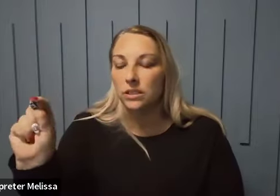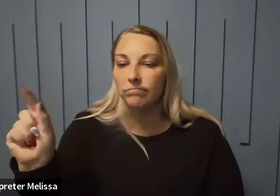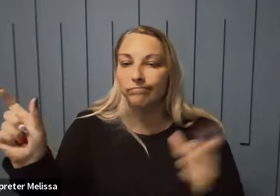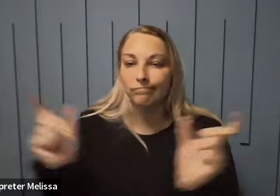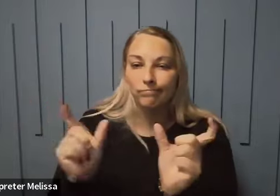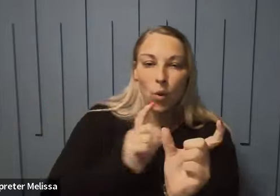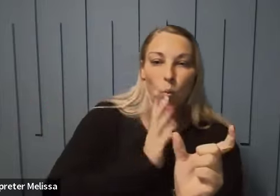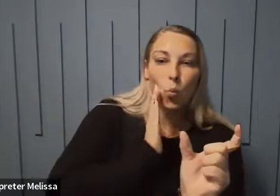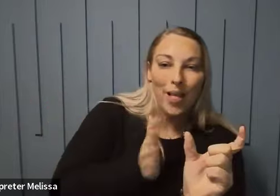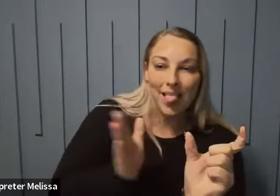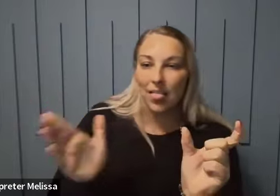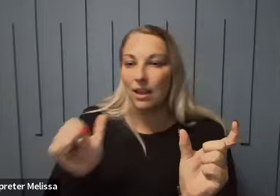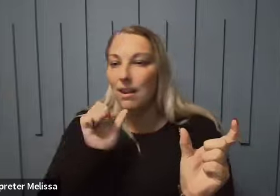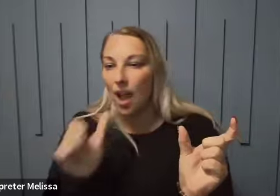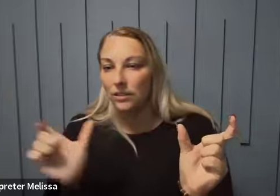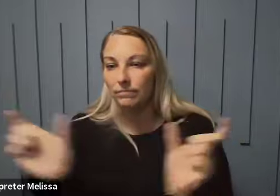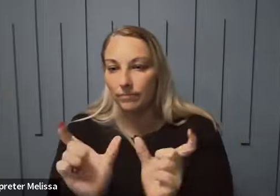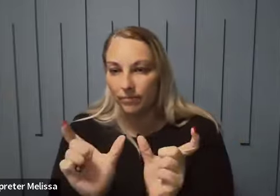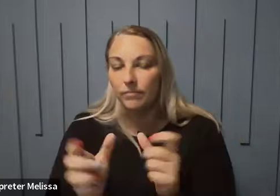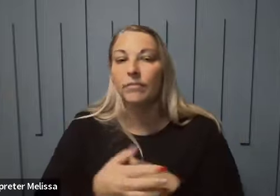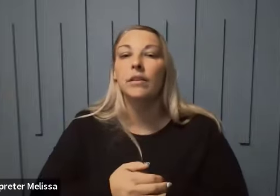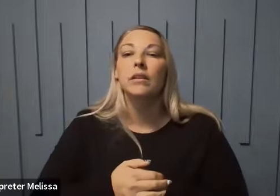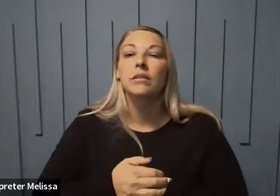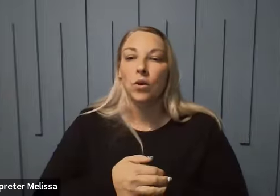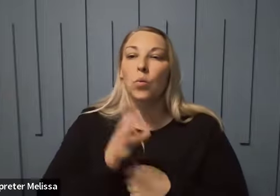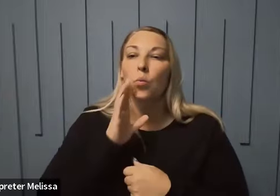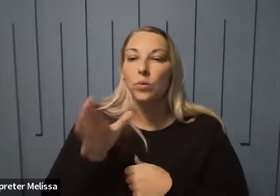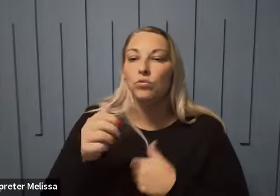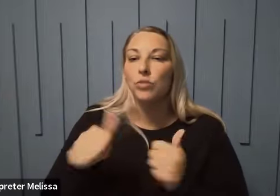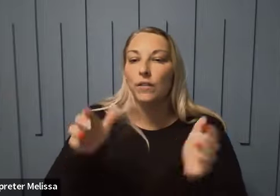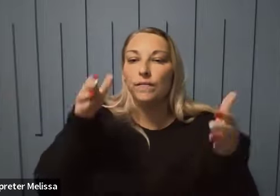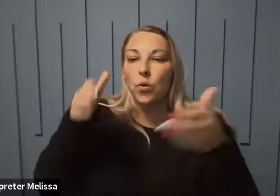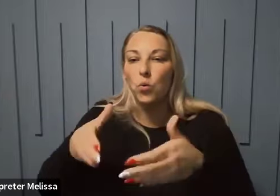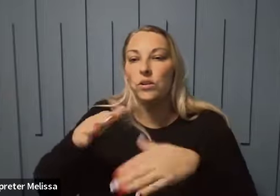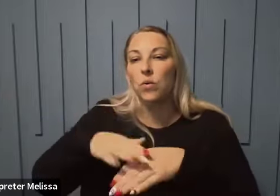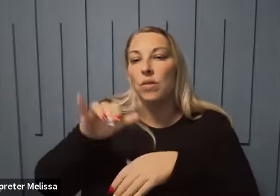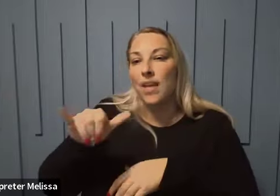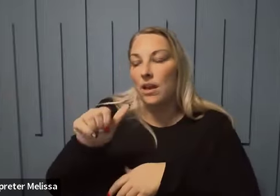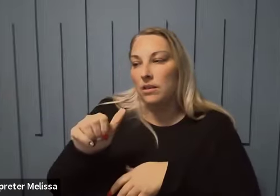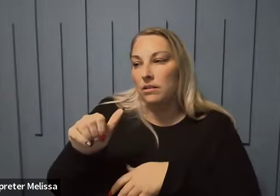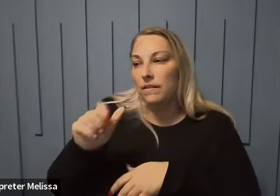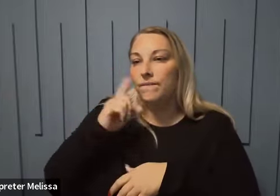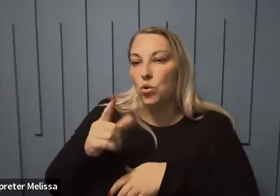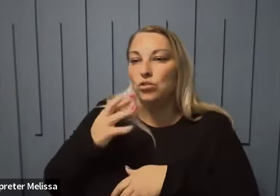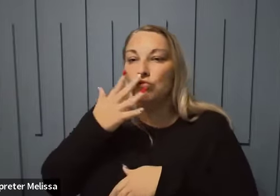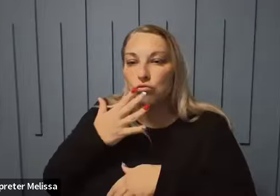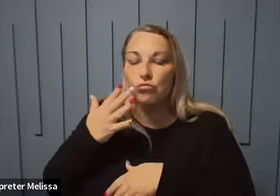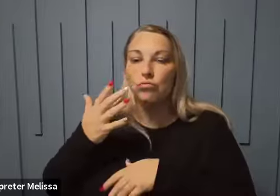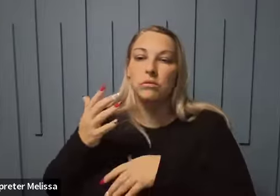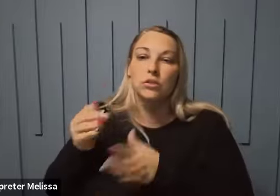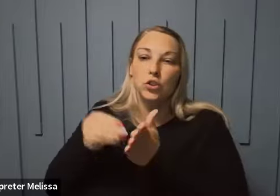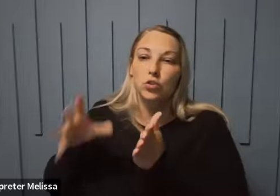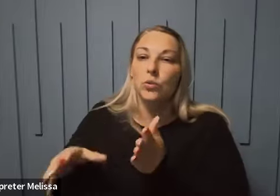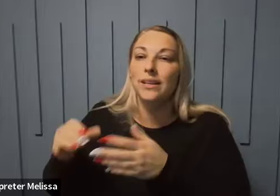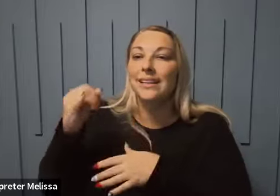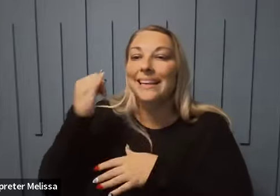sign language or cute American English, and they didn't have the auditory oral skills to be able to understand won't through audition alone. But